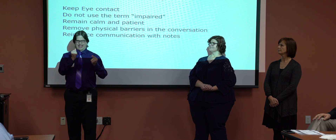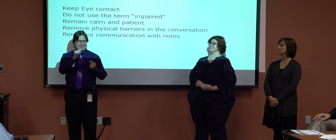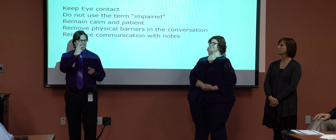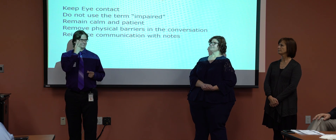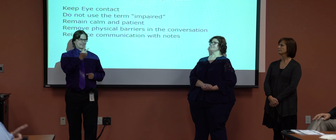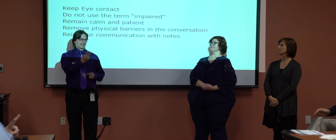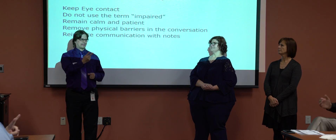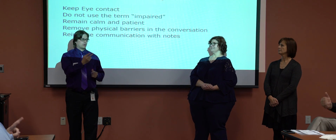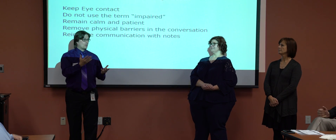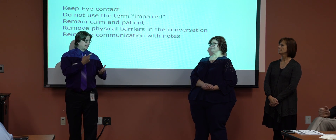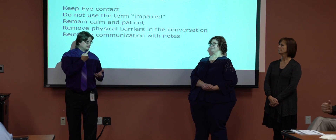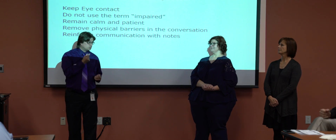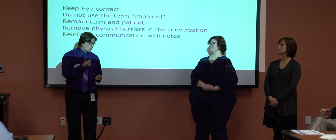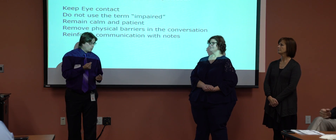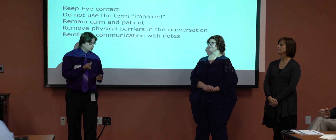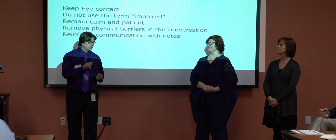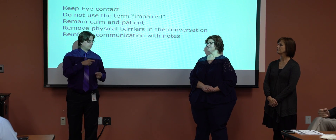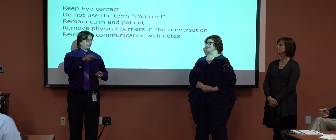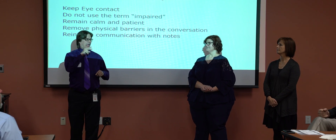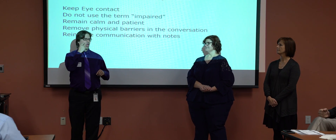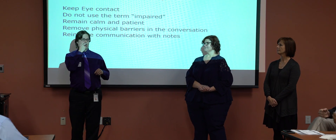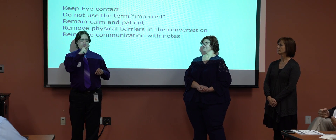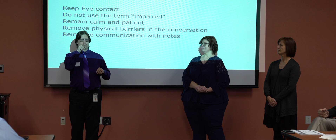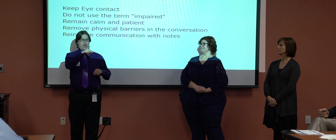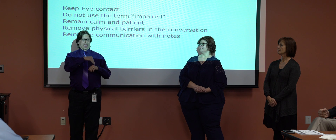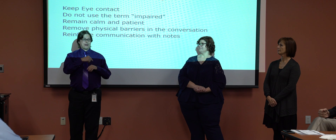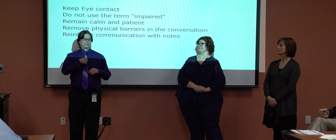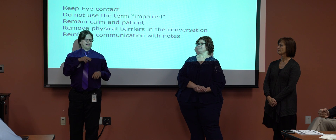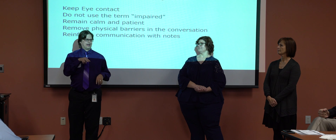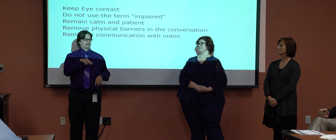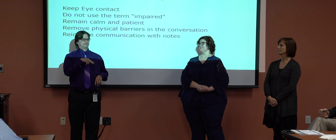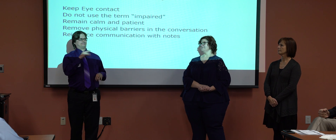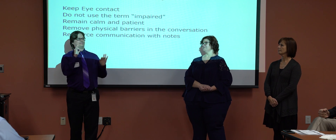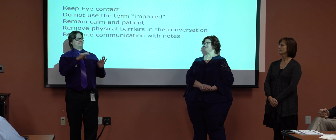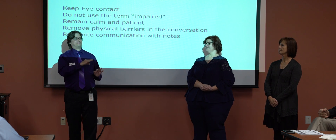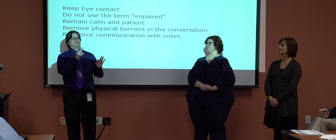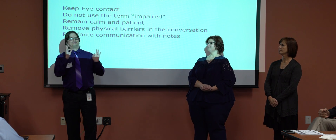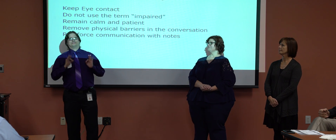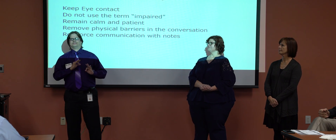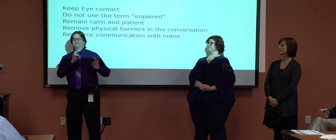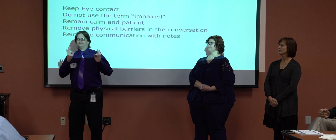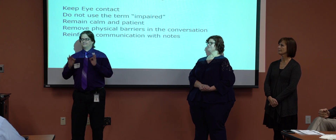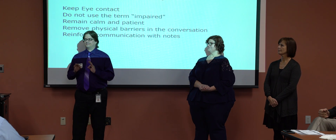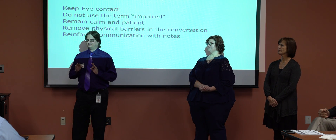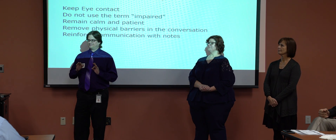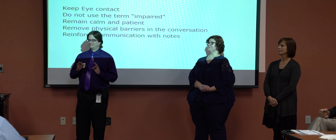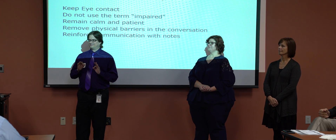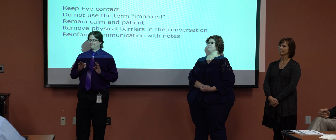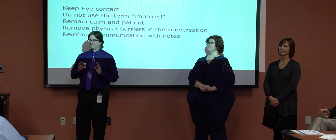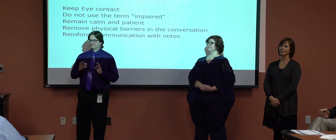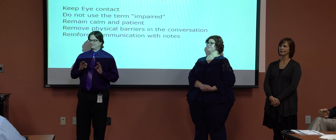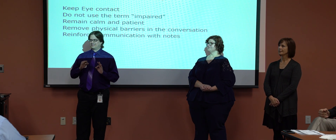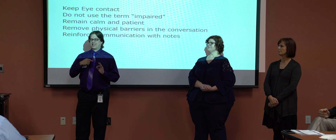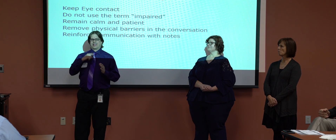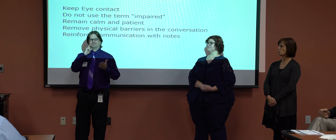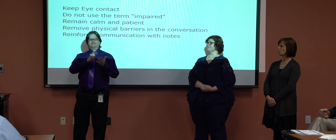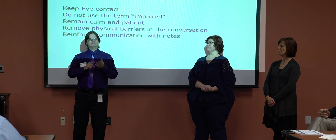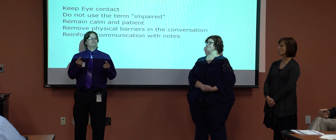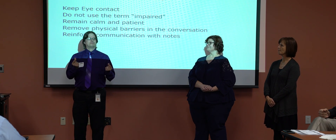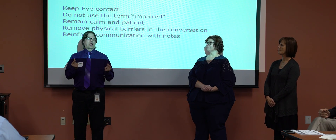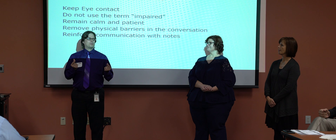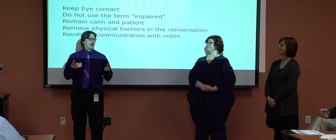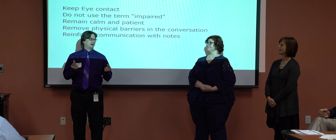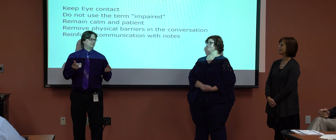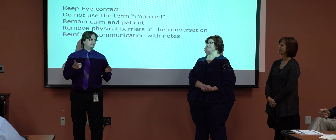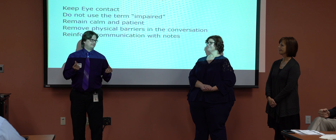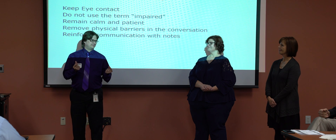pen and paper. I immediately see the reaction, the attitude of the individual behind the counter. They may roll their eyes. They may look me